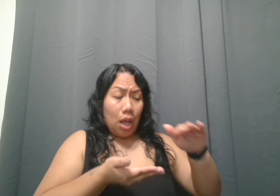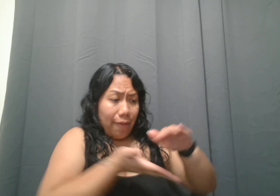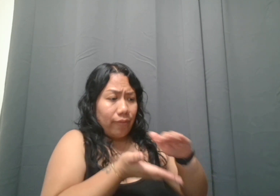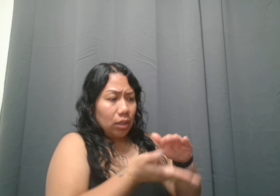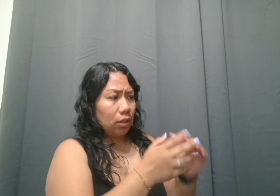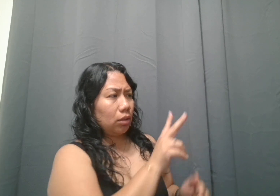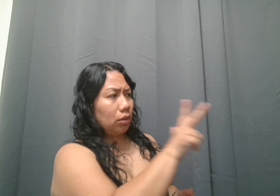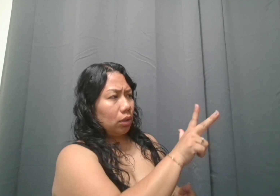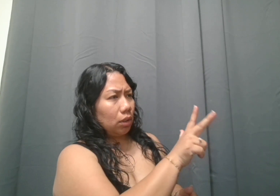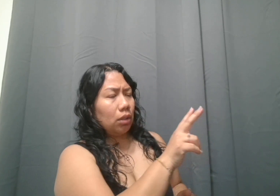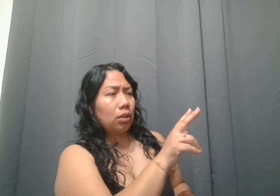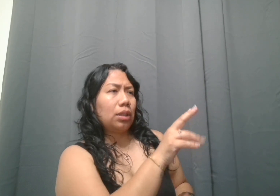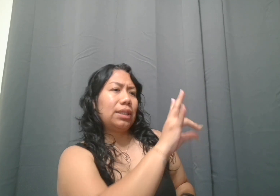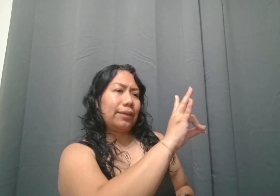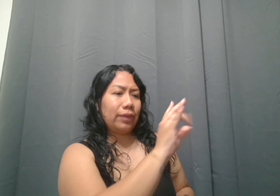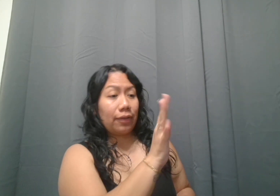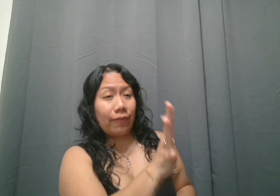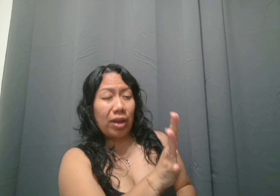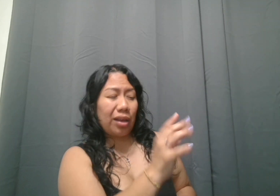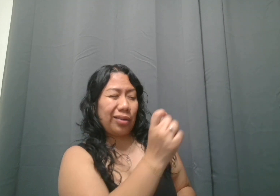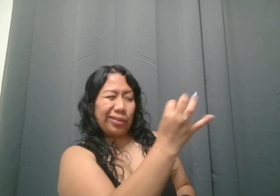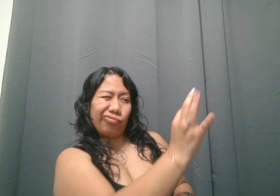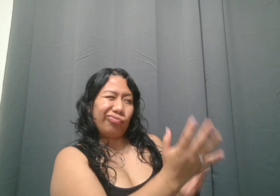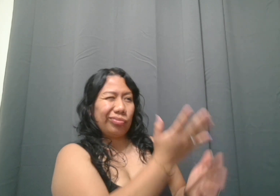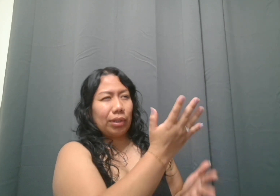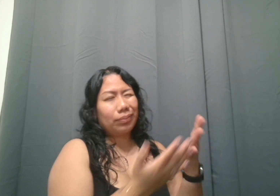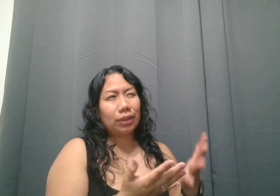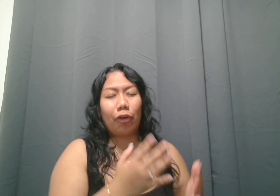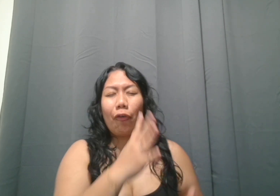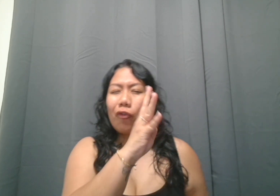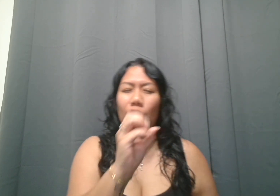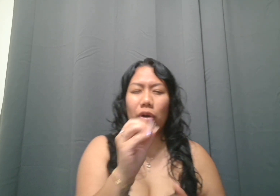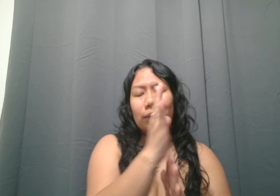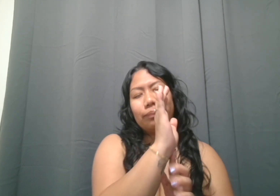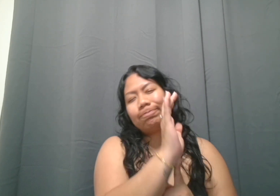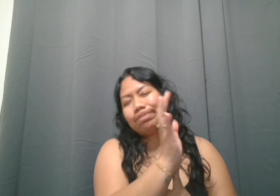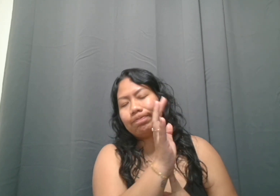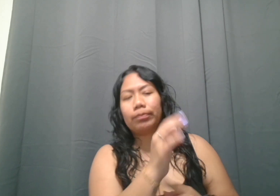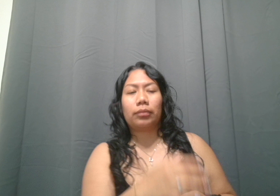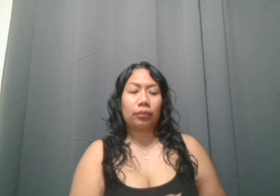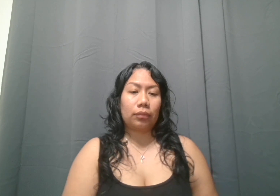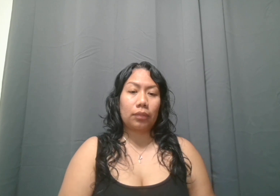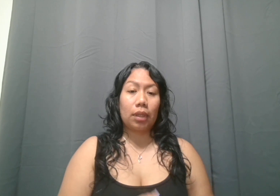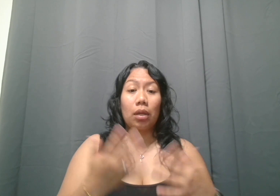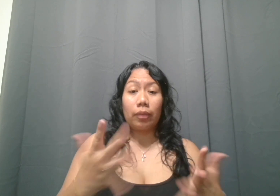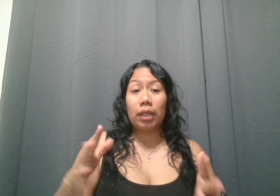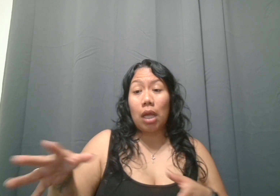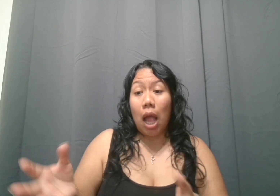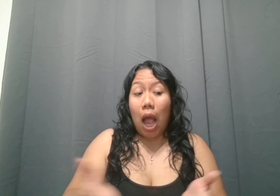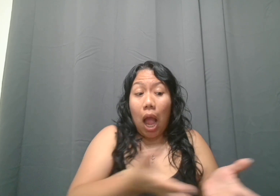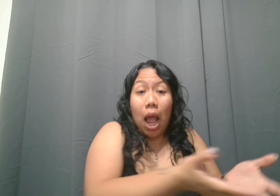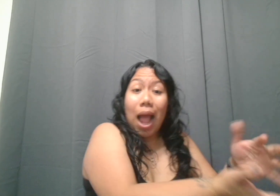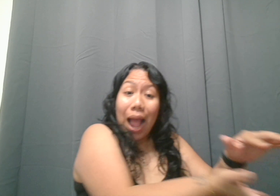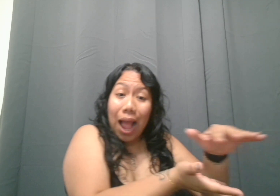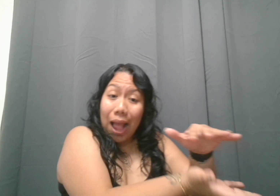375-degree oven for about 40 minutes. When you take it out of the oven,